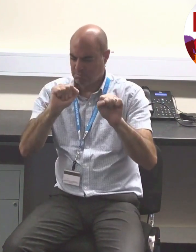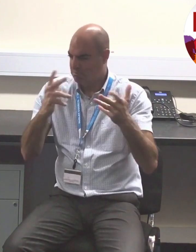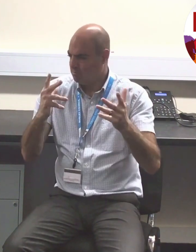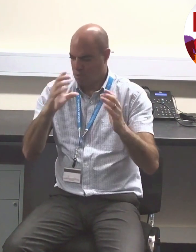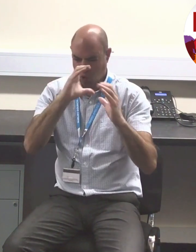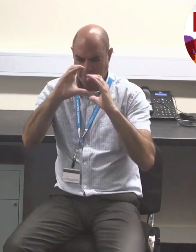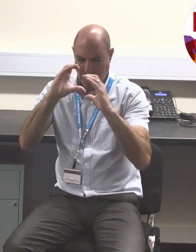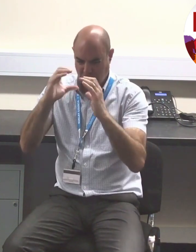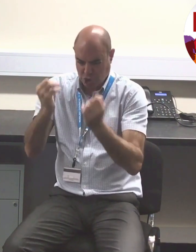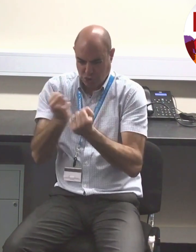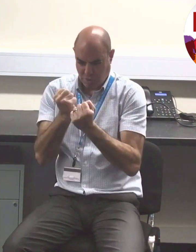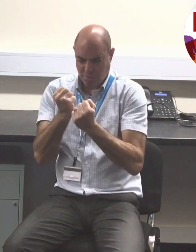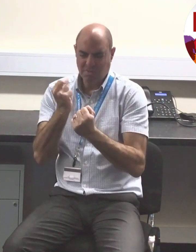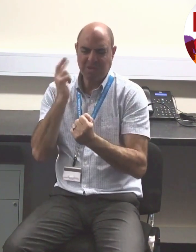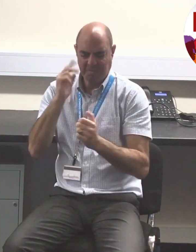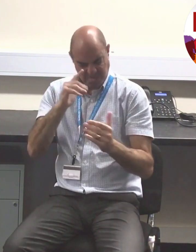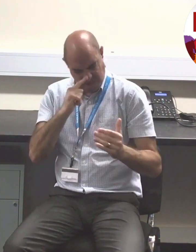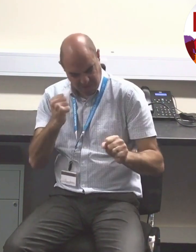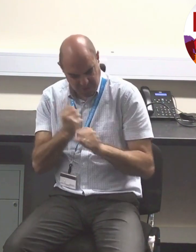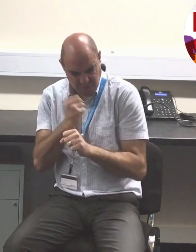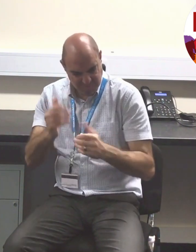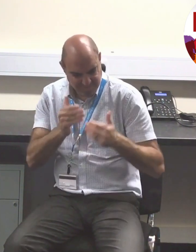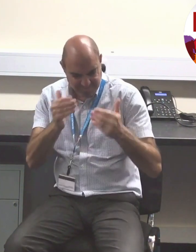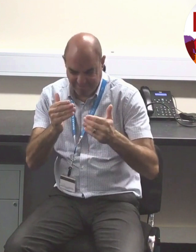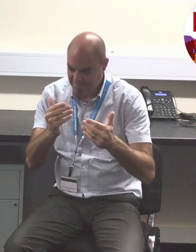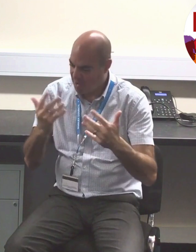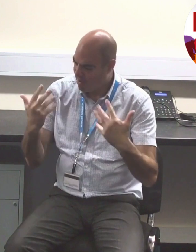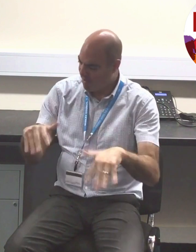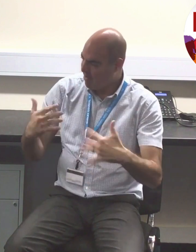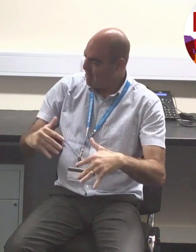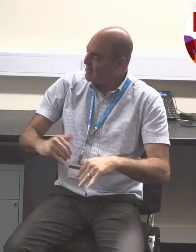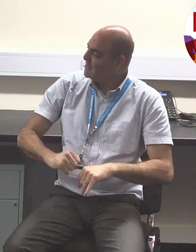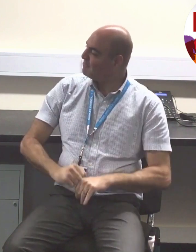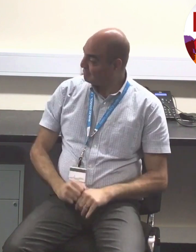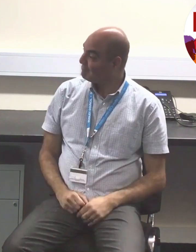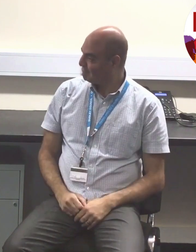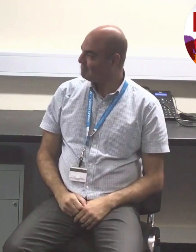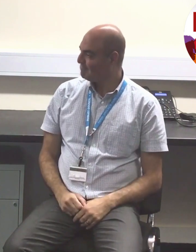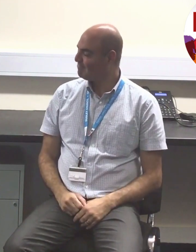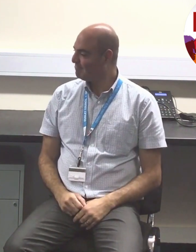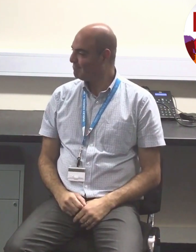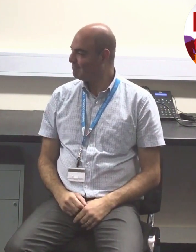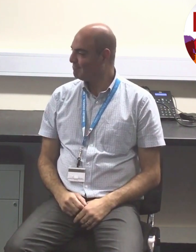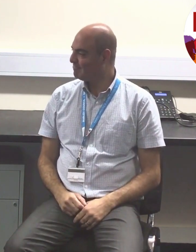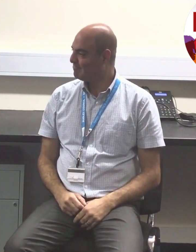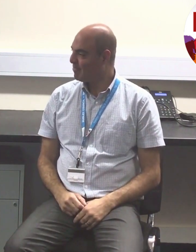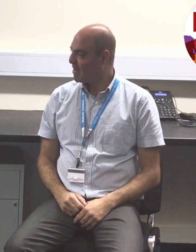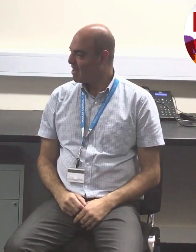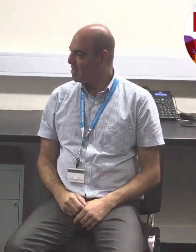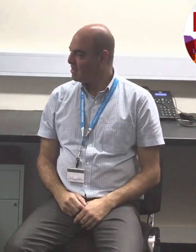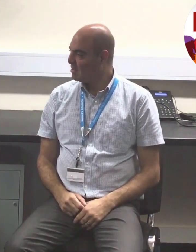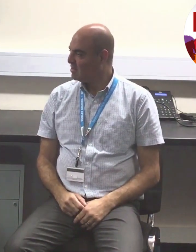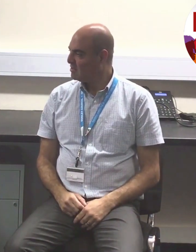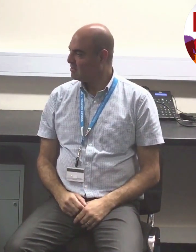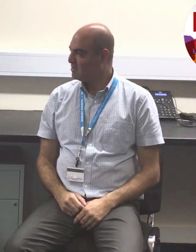with different ones. The communication is a strength for deaf people, most certainly. Sign language is a